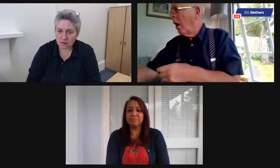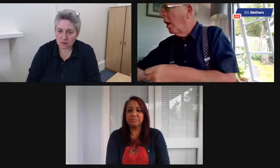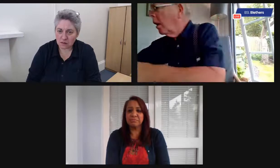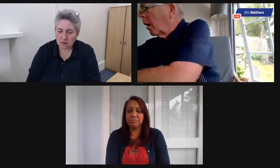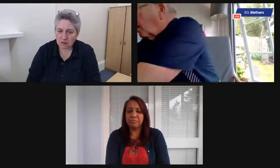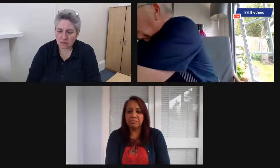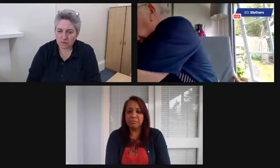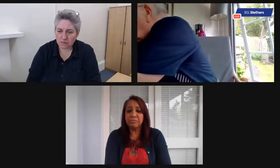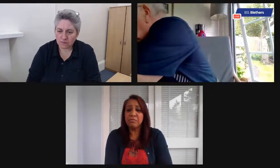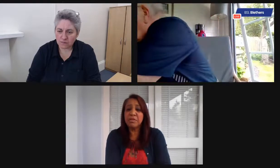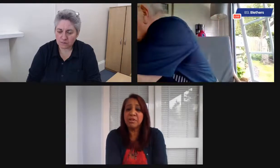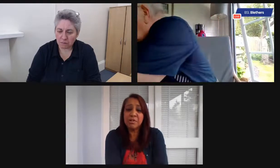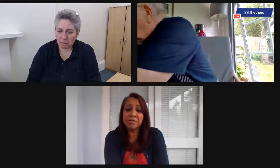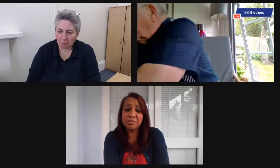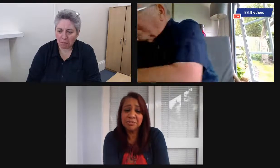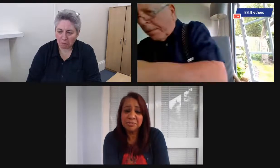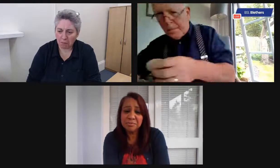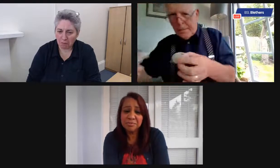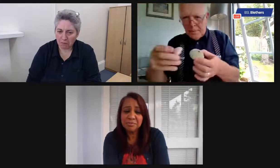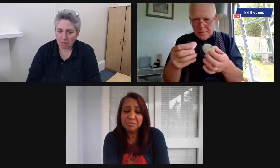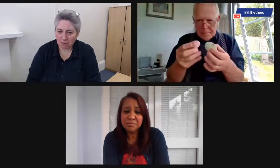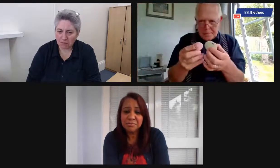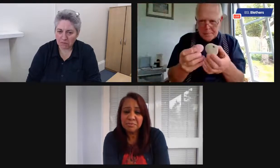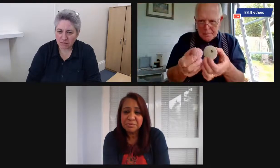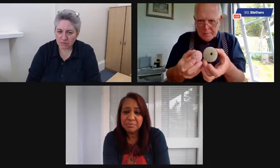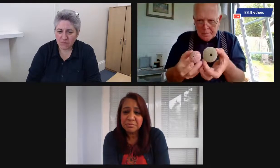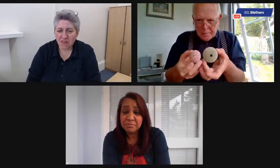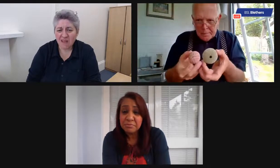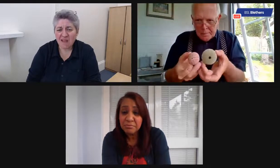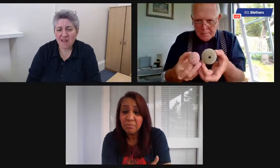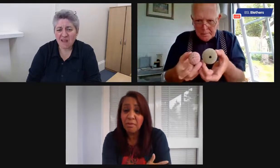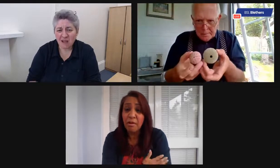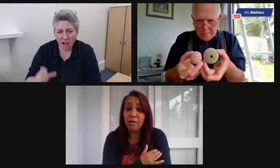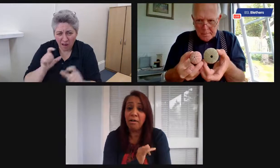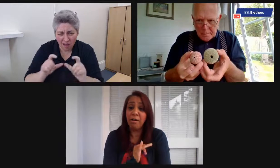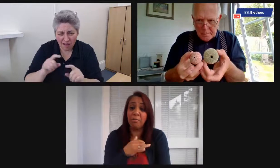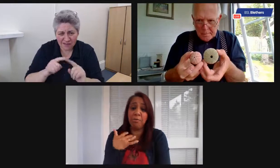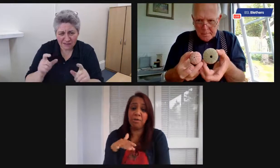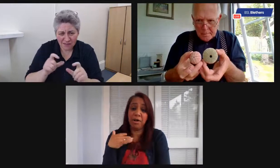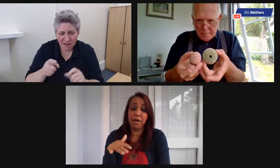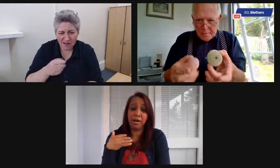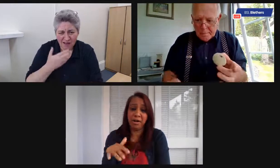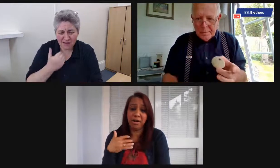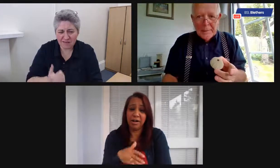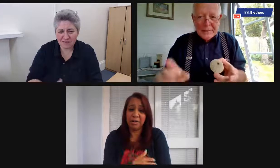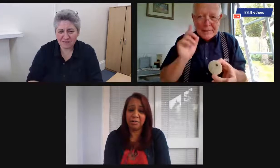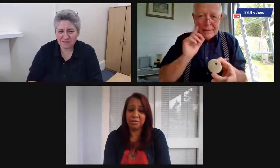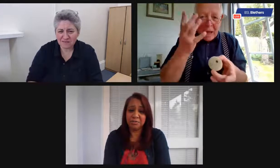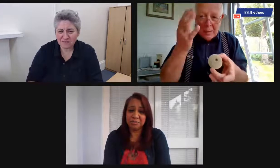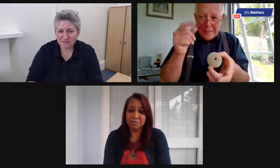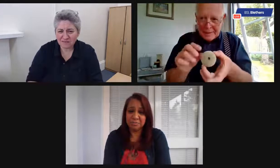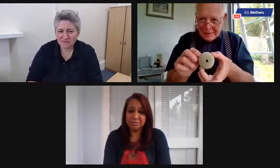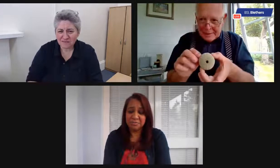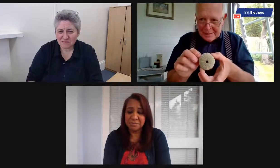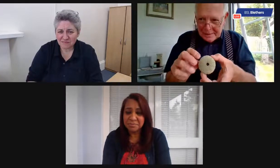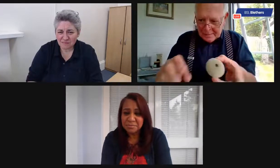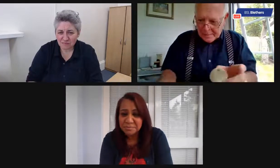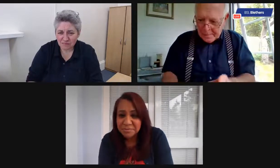these you can be found abroad as well, but they tend to be smaller. Look at these little ones. They're different colours as well.